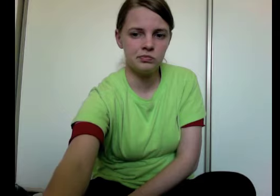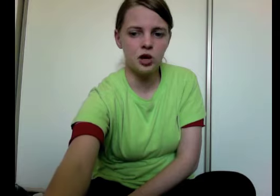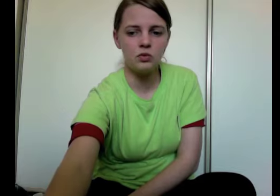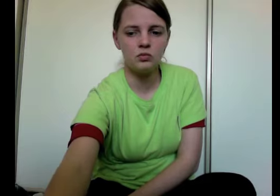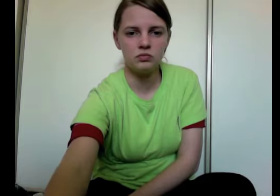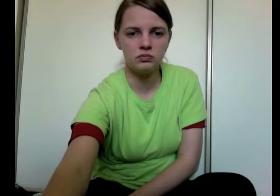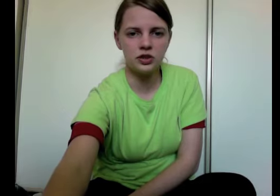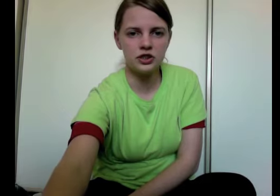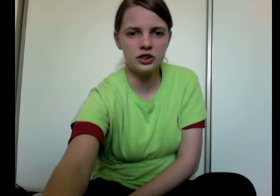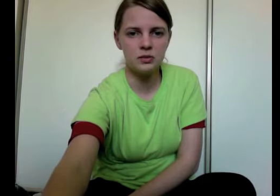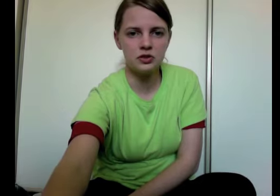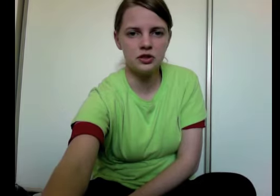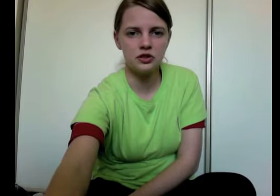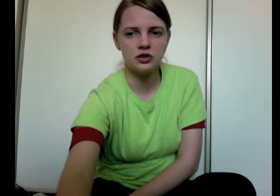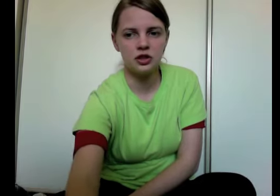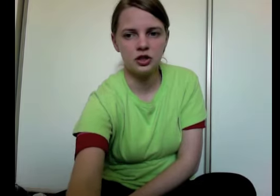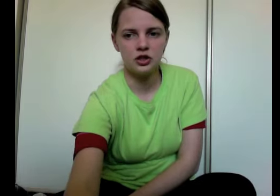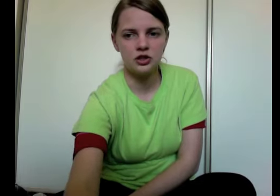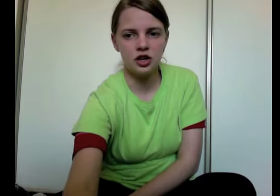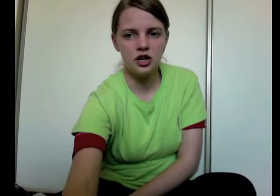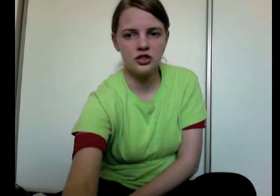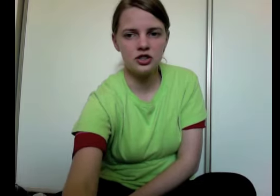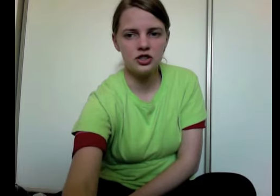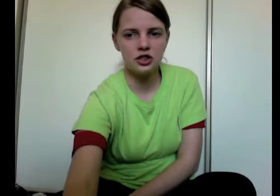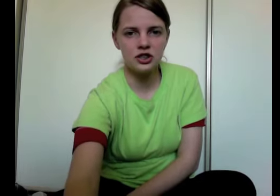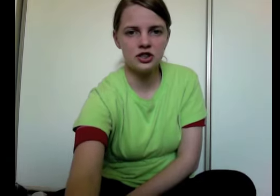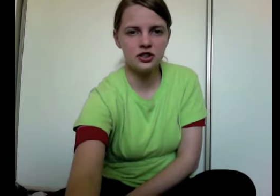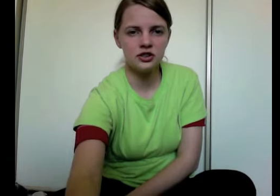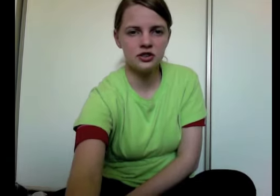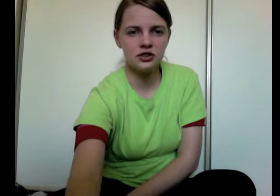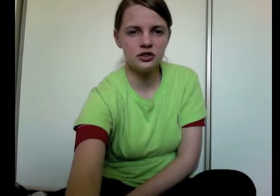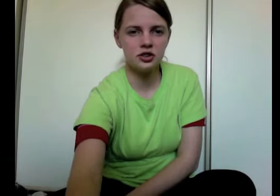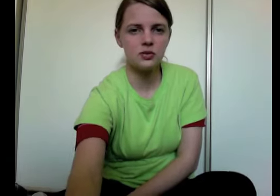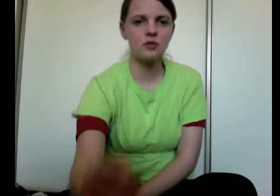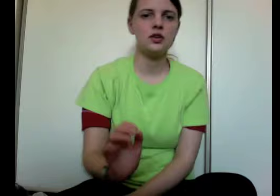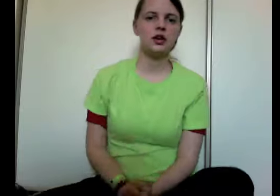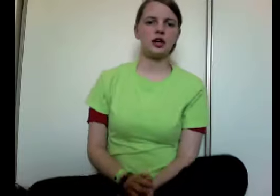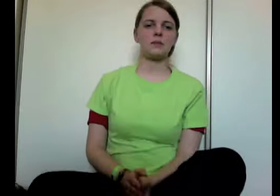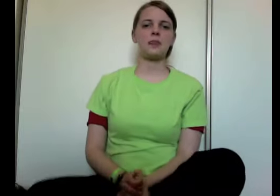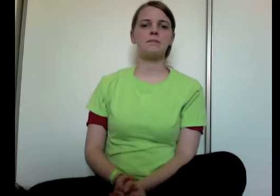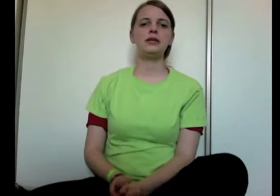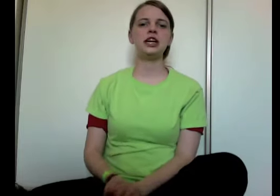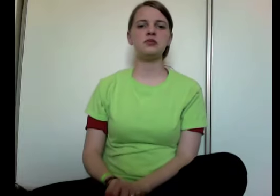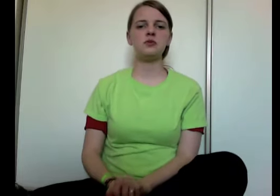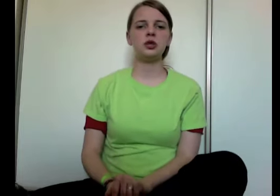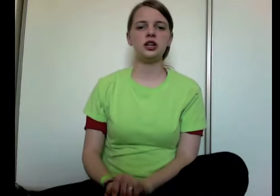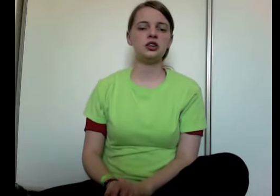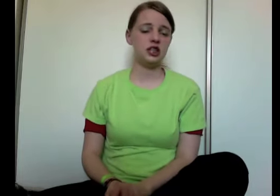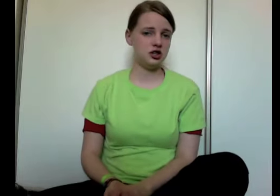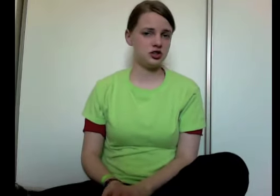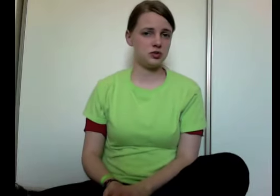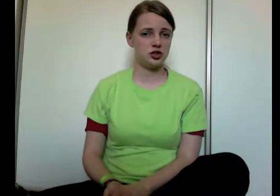oh, I skipped it. Sorry, just a second. Here we go. Okay, be careful, little ears, what you